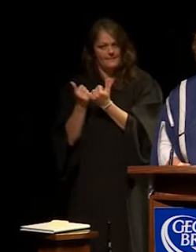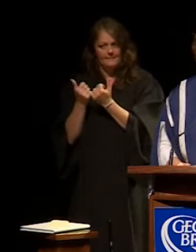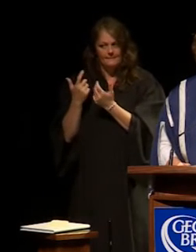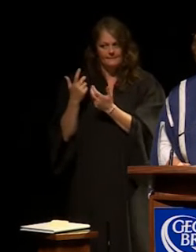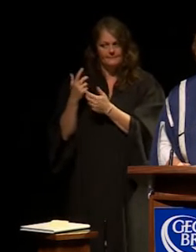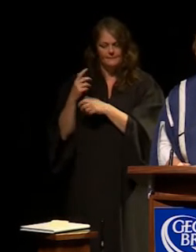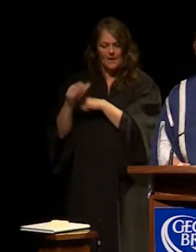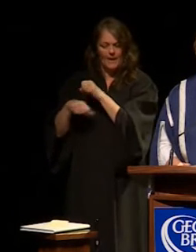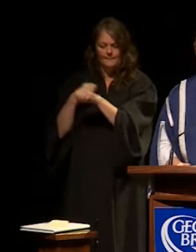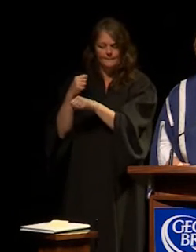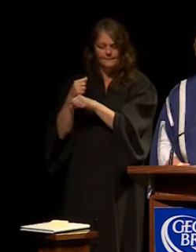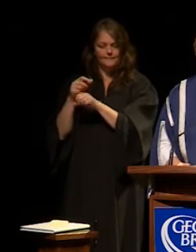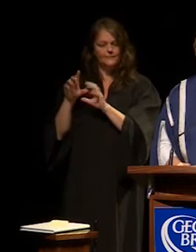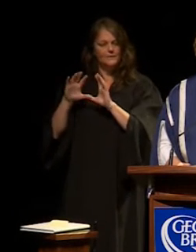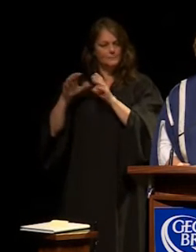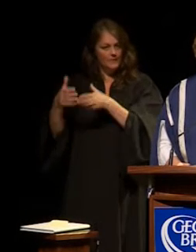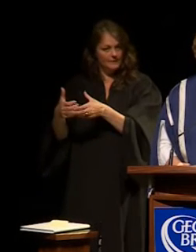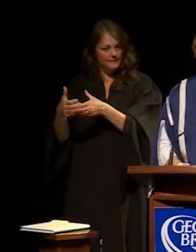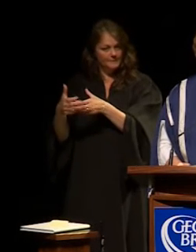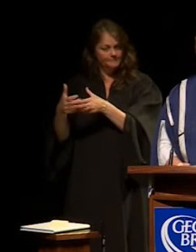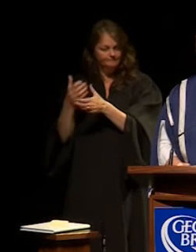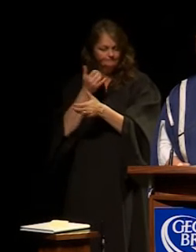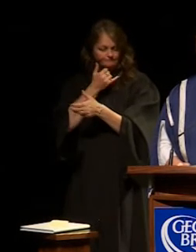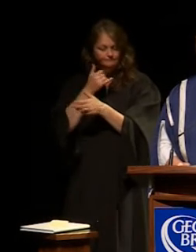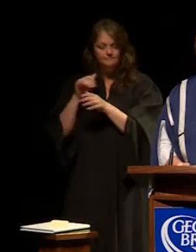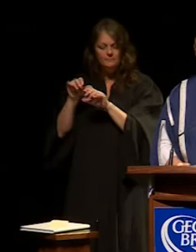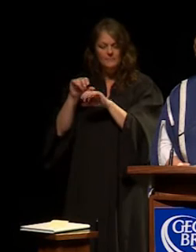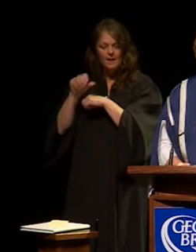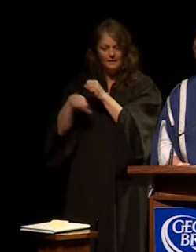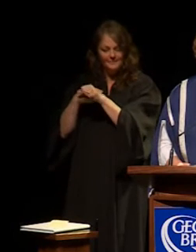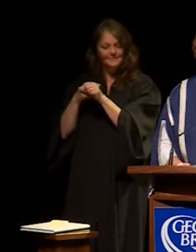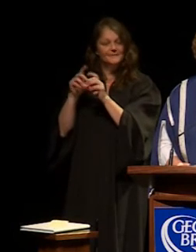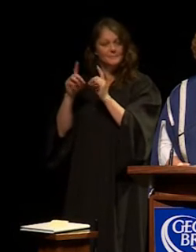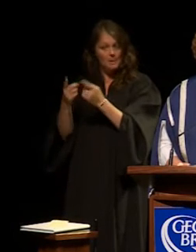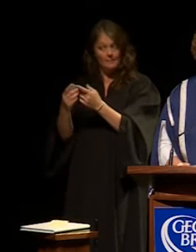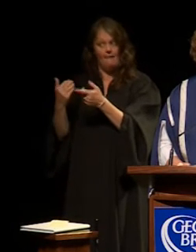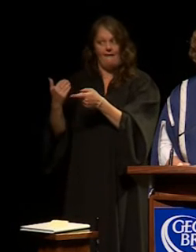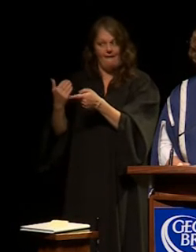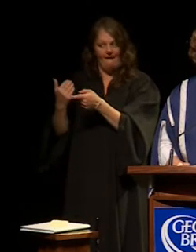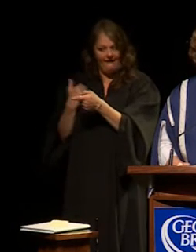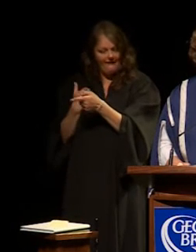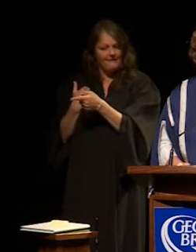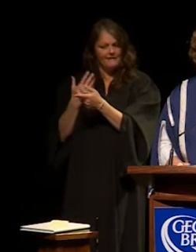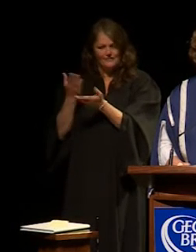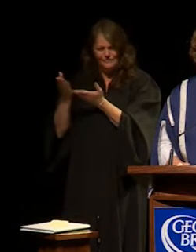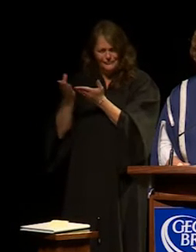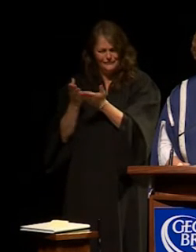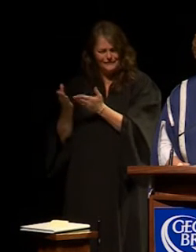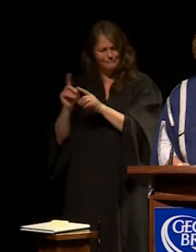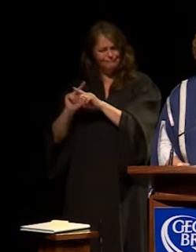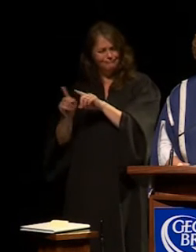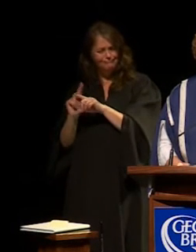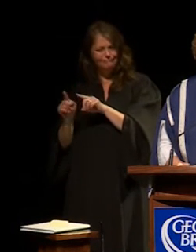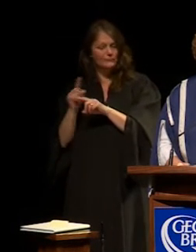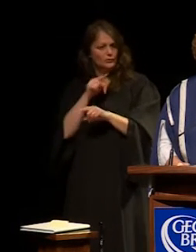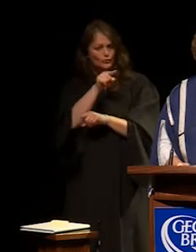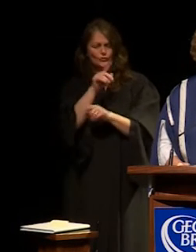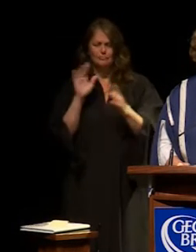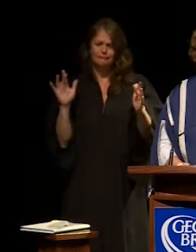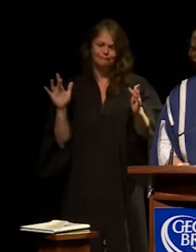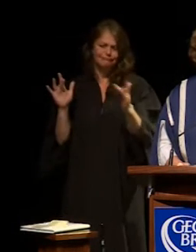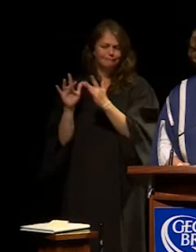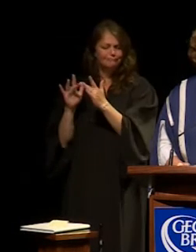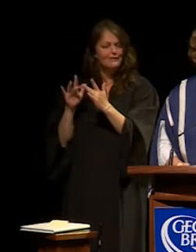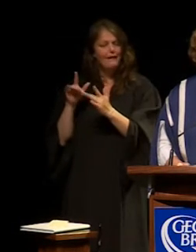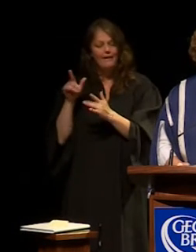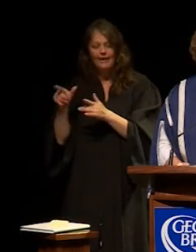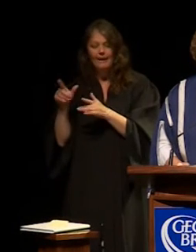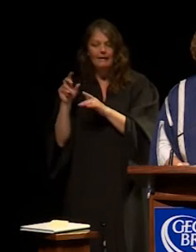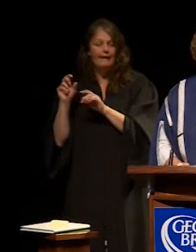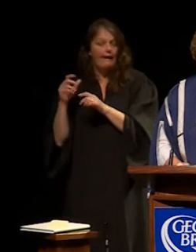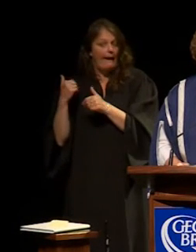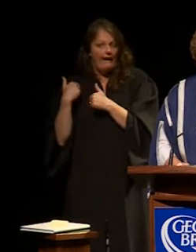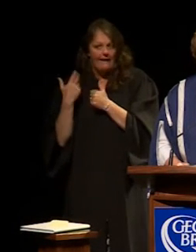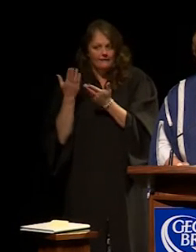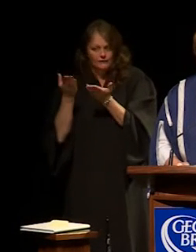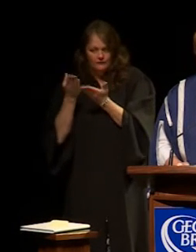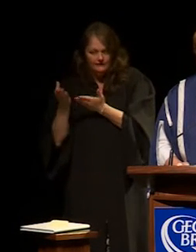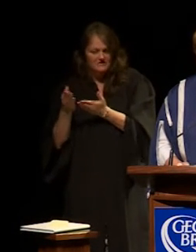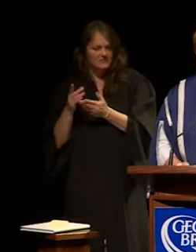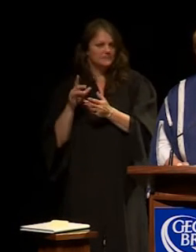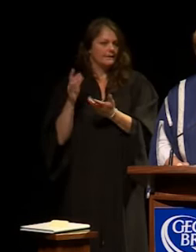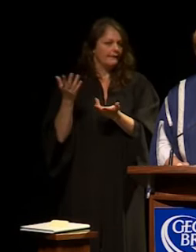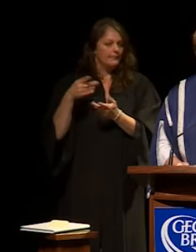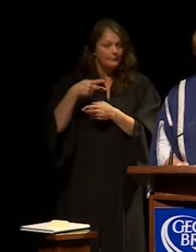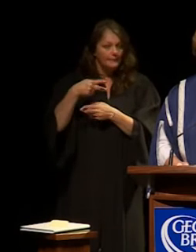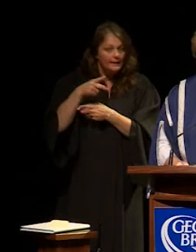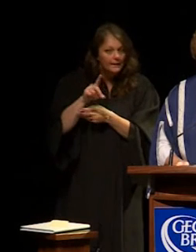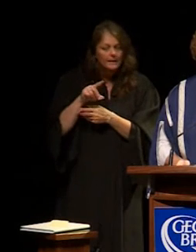Alumni Relations Office. We have many services to help you with the next steps of your career, including professional development